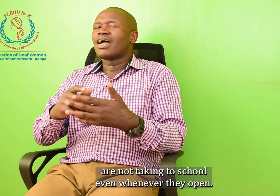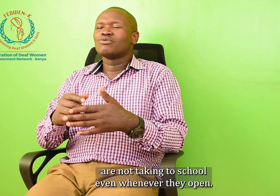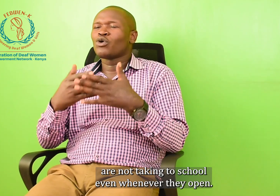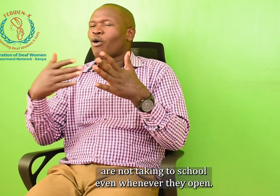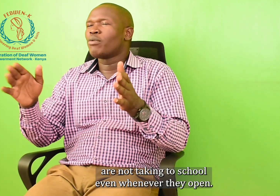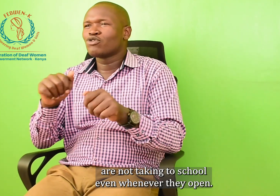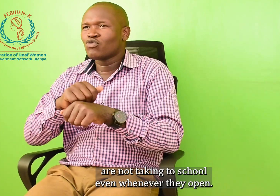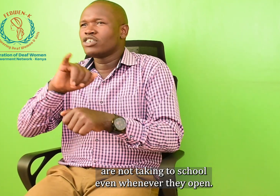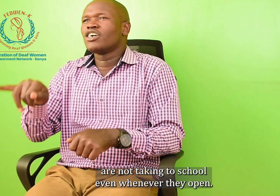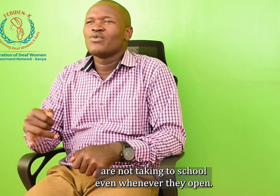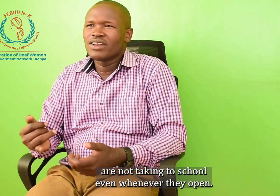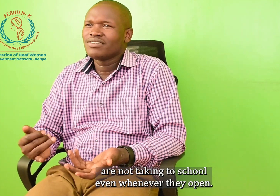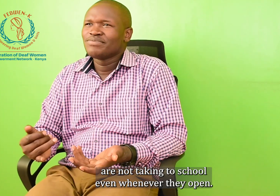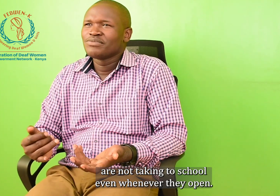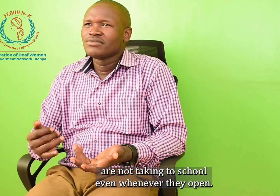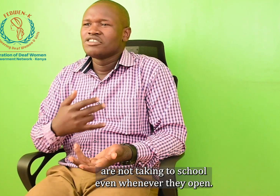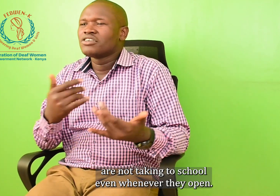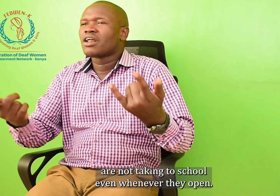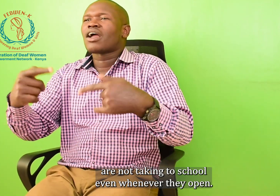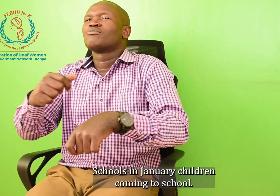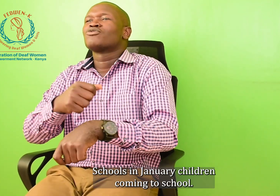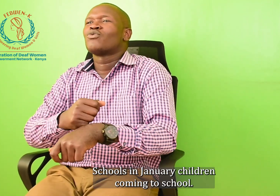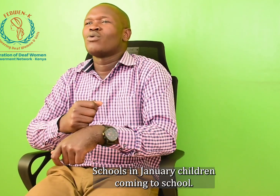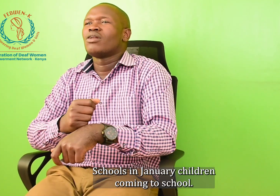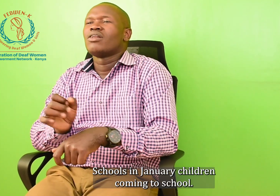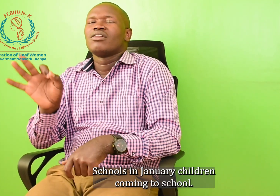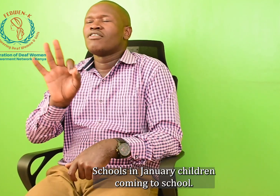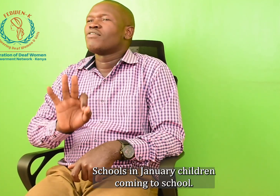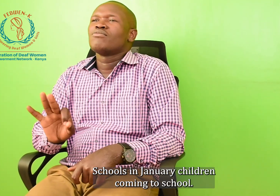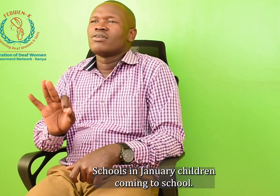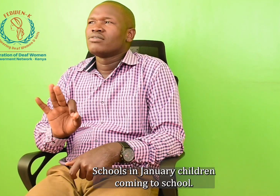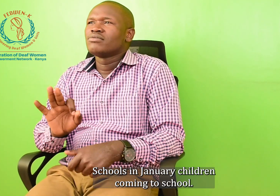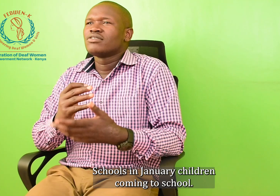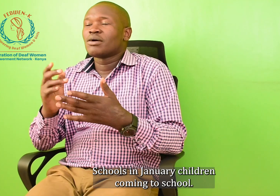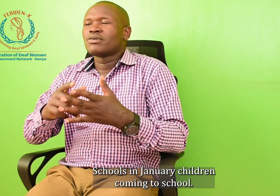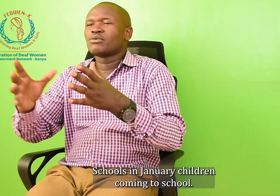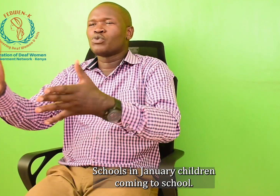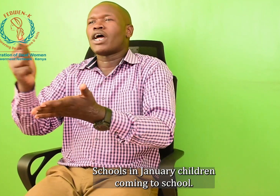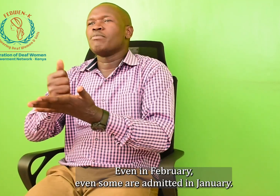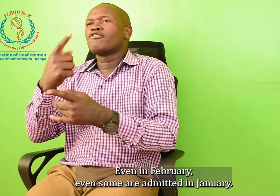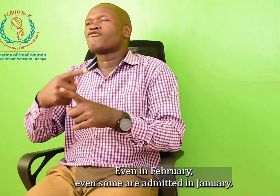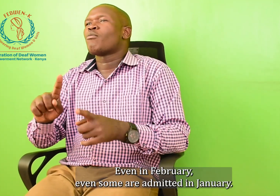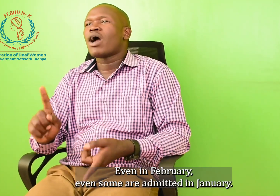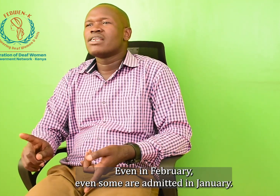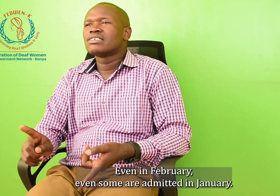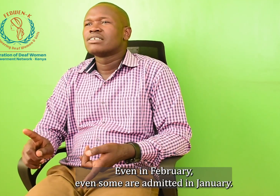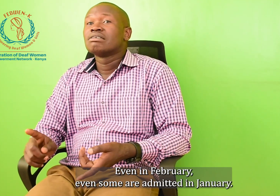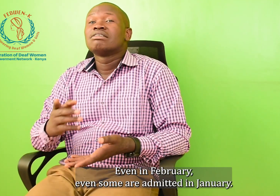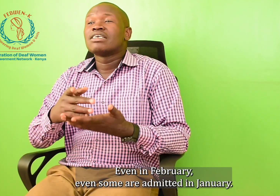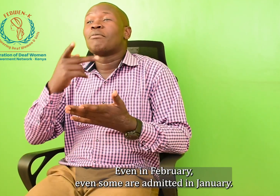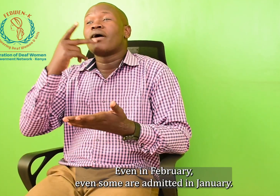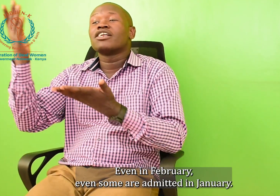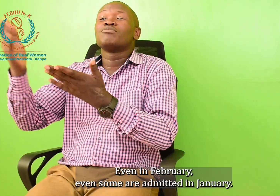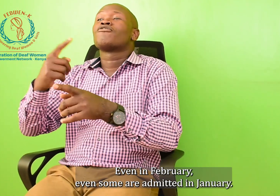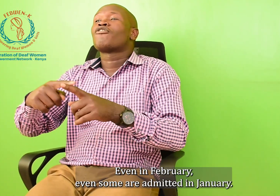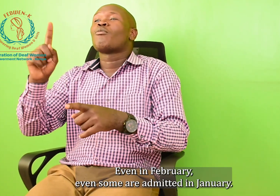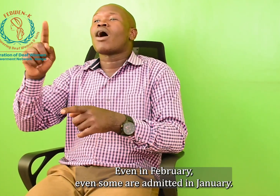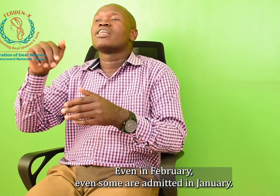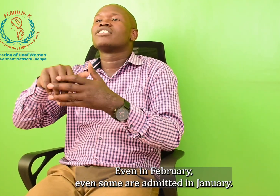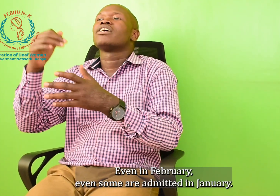early. Even whenever they open schools at January, children coming to school even in February. Even some are admitted in January.